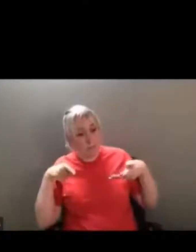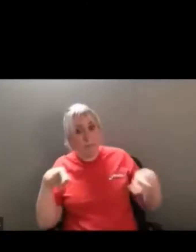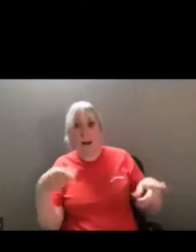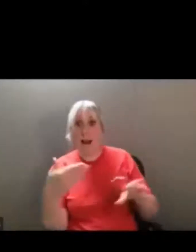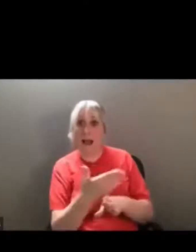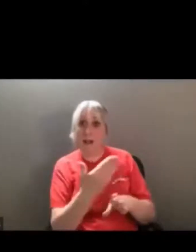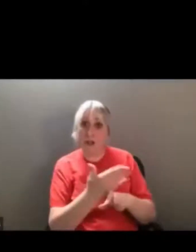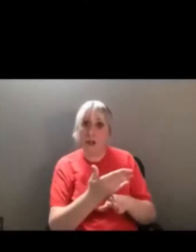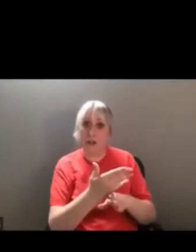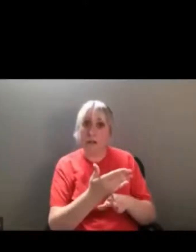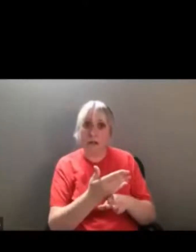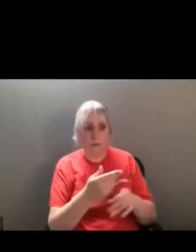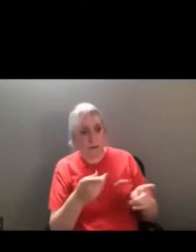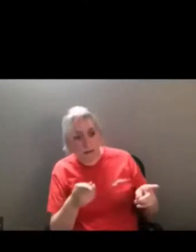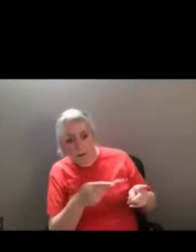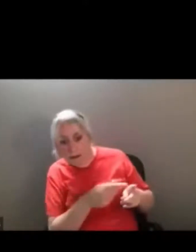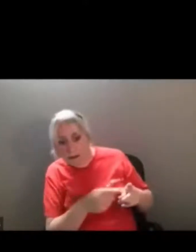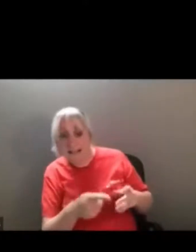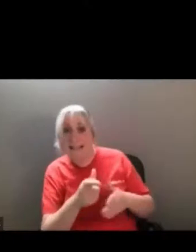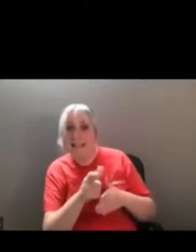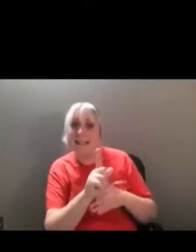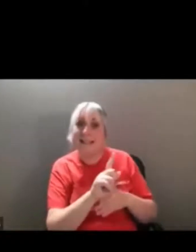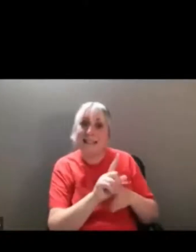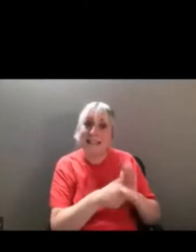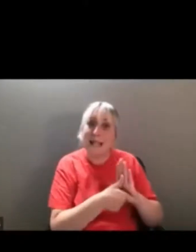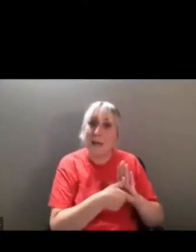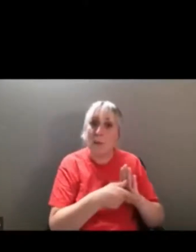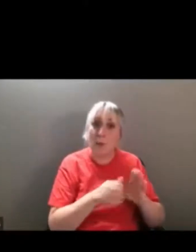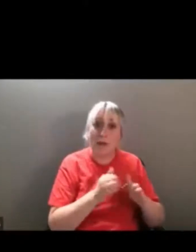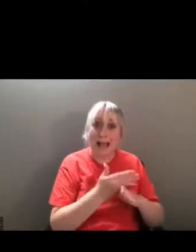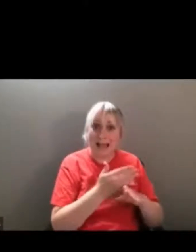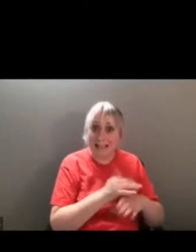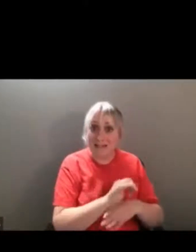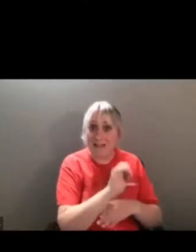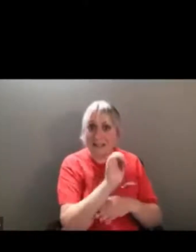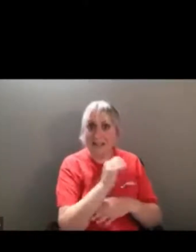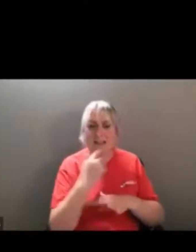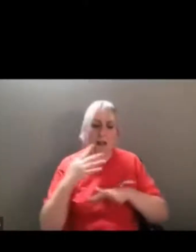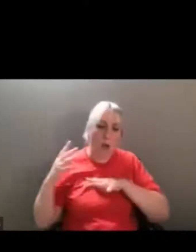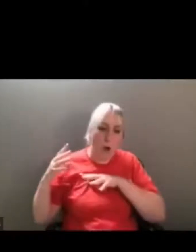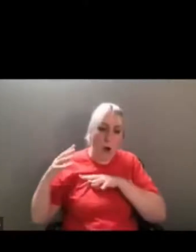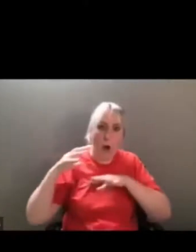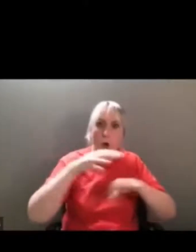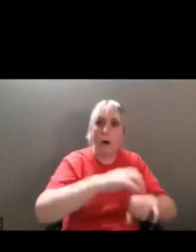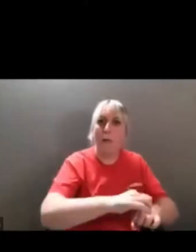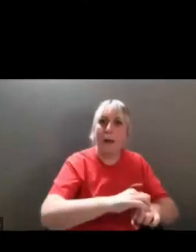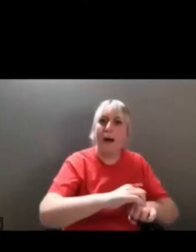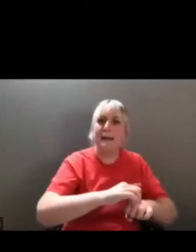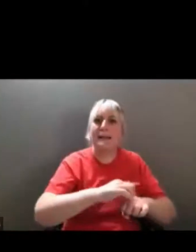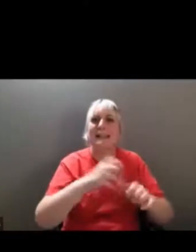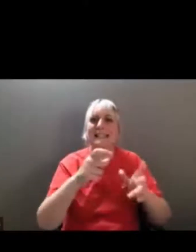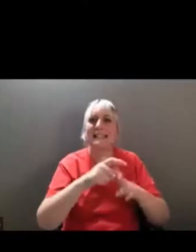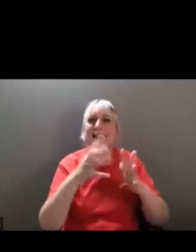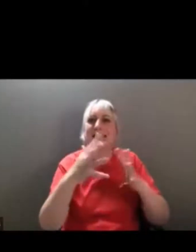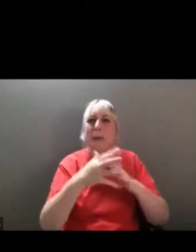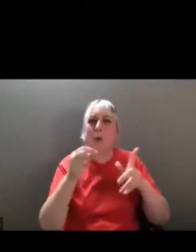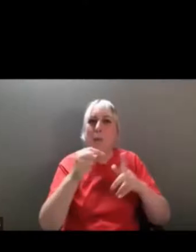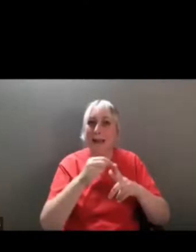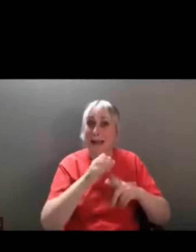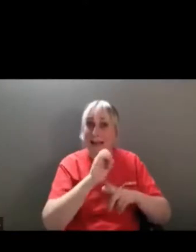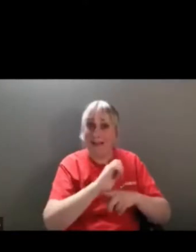activists and allies acting as buddies for those needing personal assistance occupied the lobby of the DWP's headquarters, Caxton